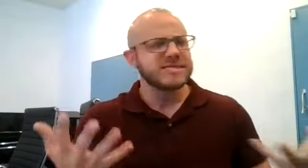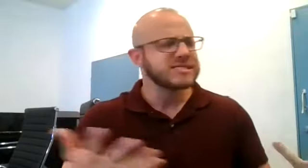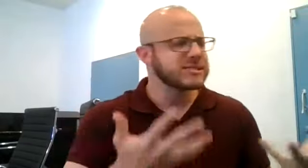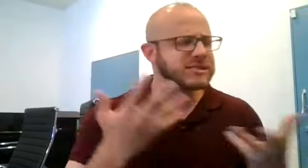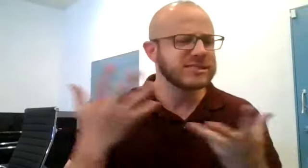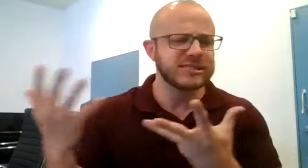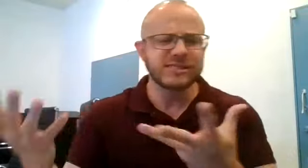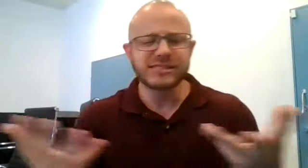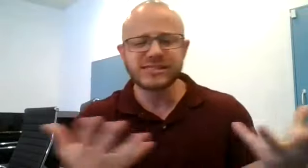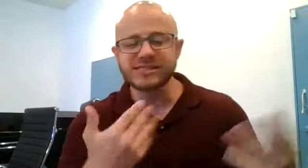name.